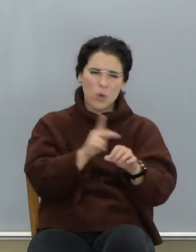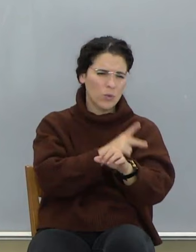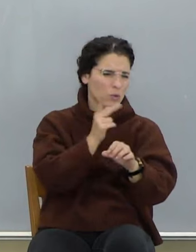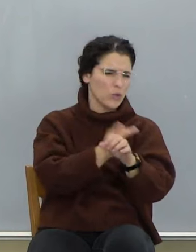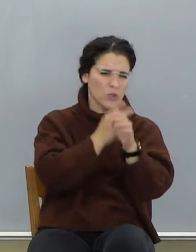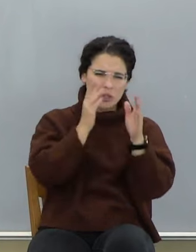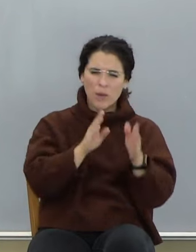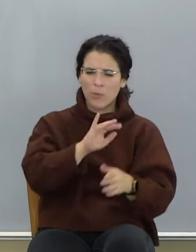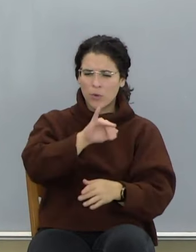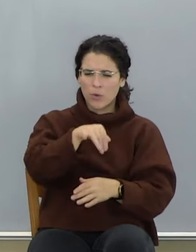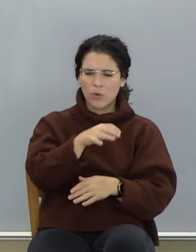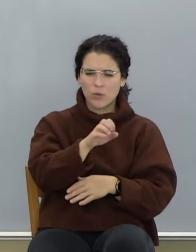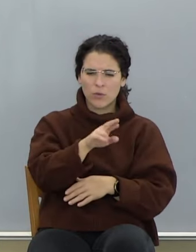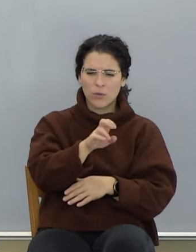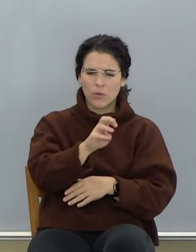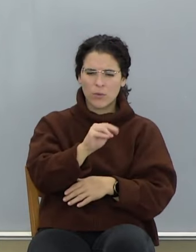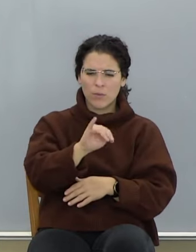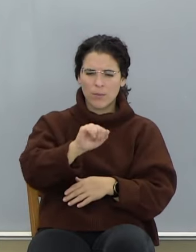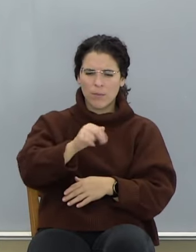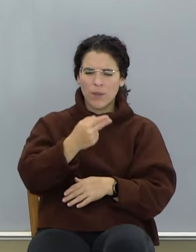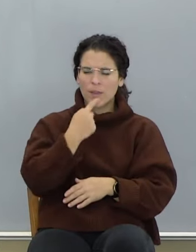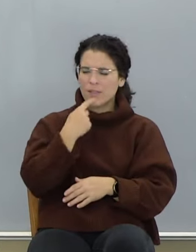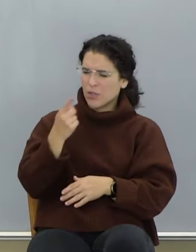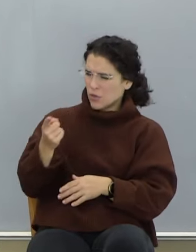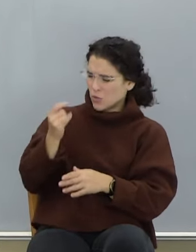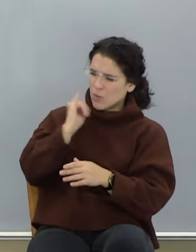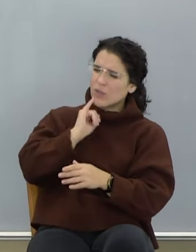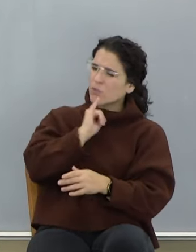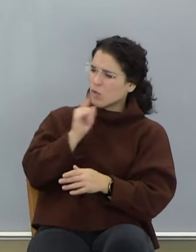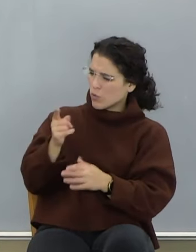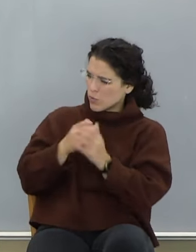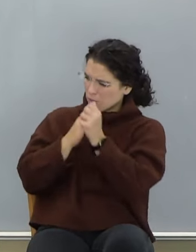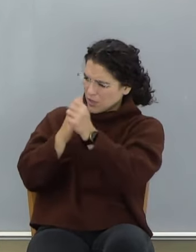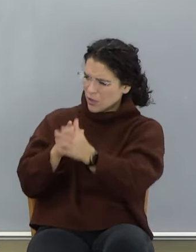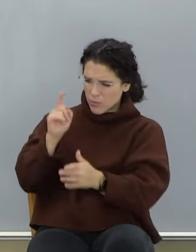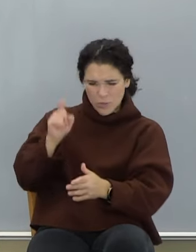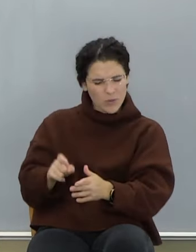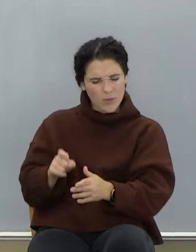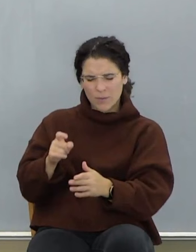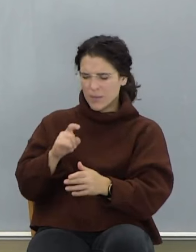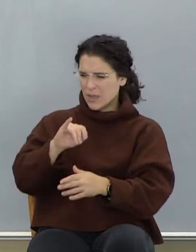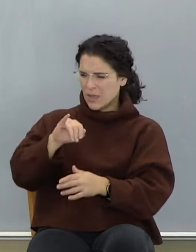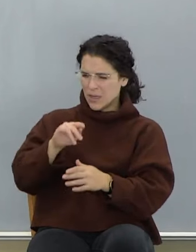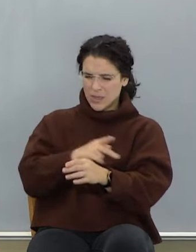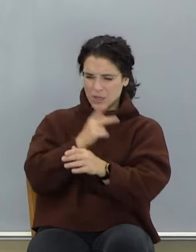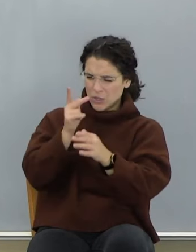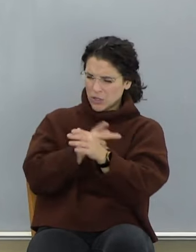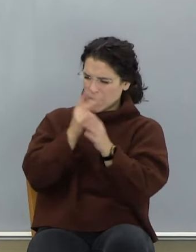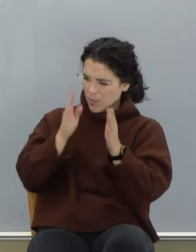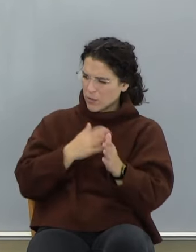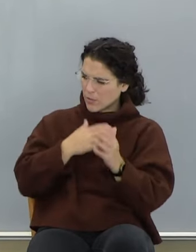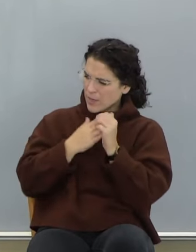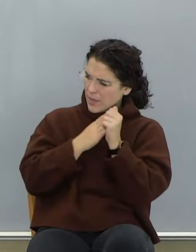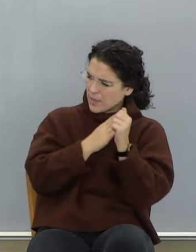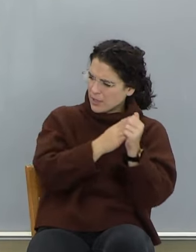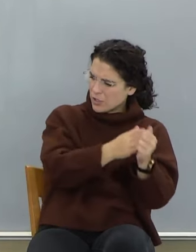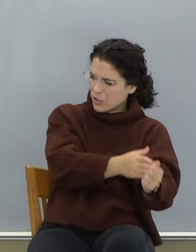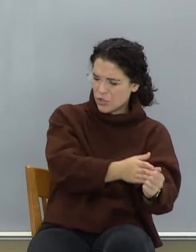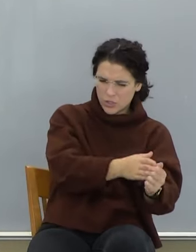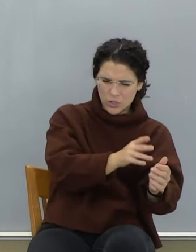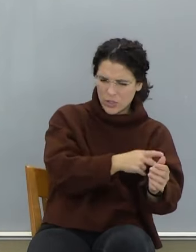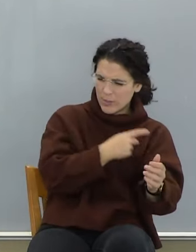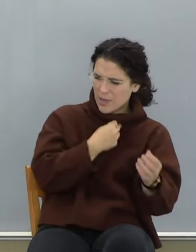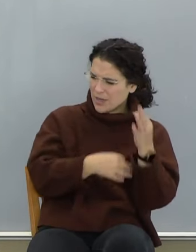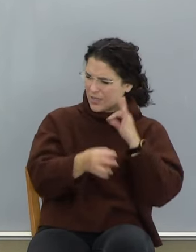shepherd. Jeremiah says, you know what, Israel, you leaders, you are supposed to be the shepherds of My sheep. And instead of caring for them, instead